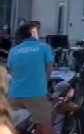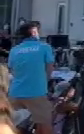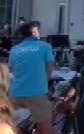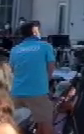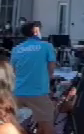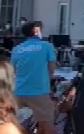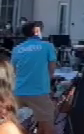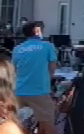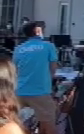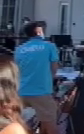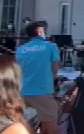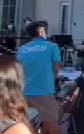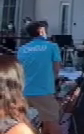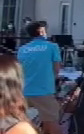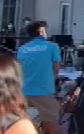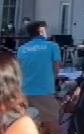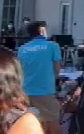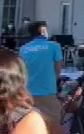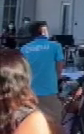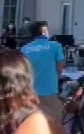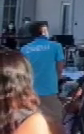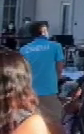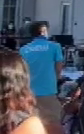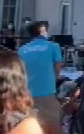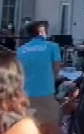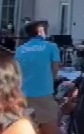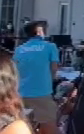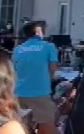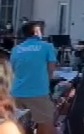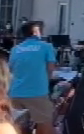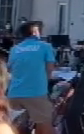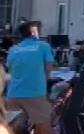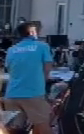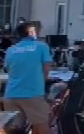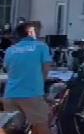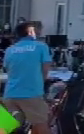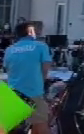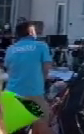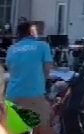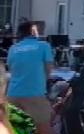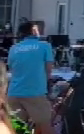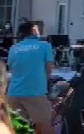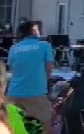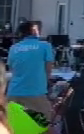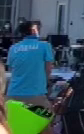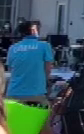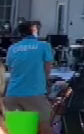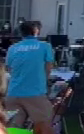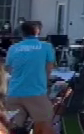I challenge you to witness the struggles and creations of Black and trans experience.